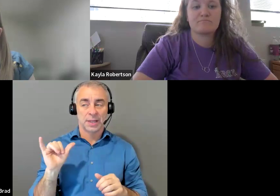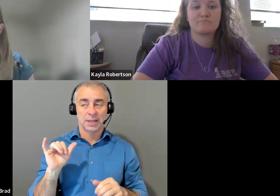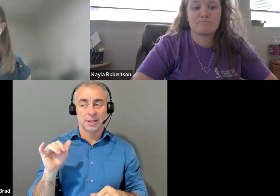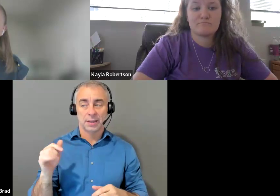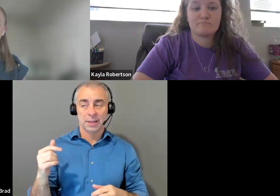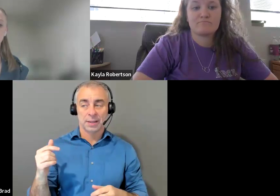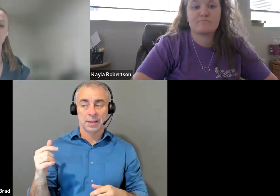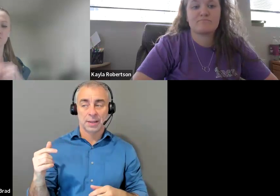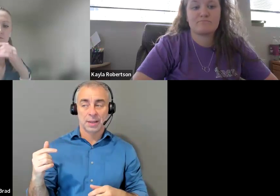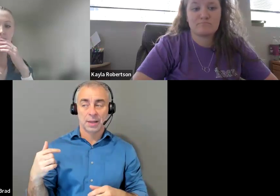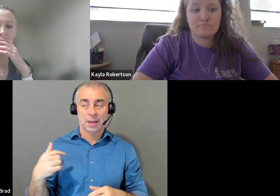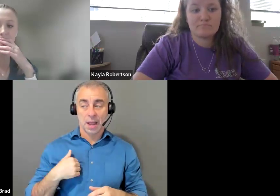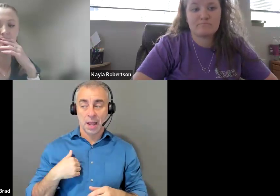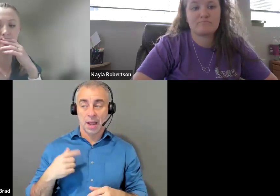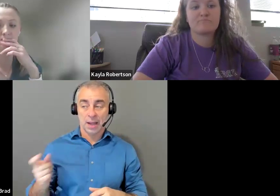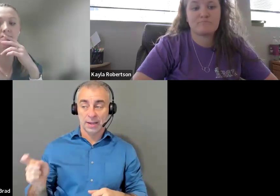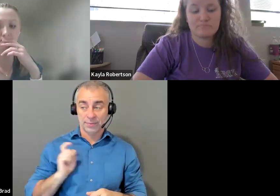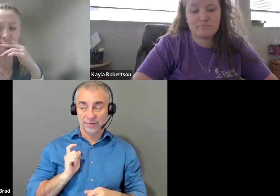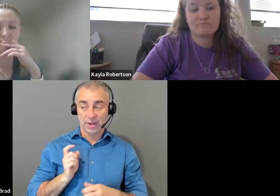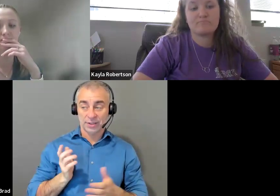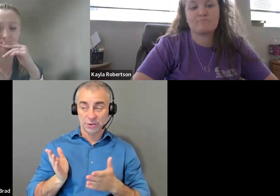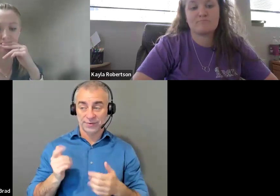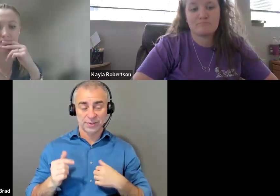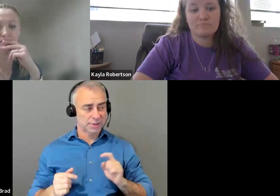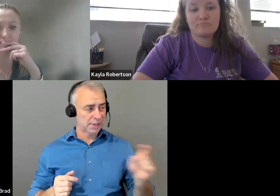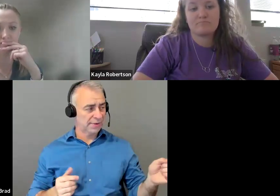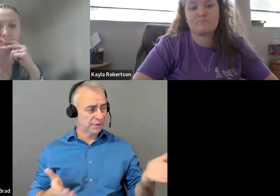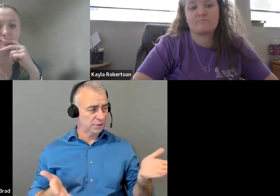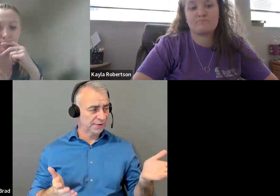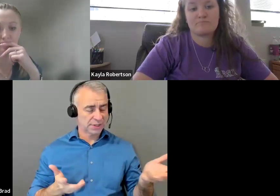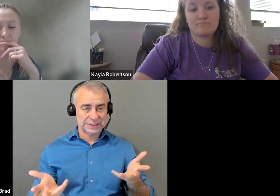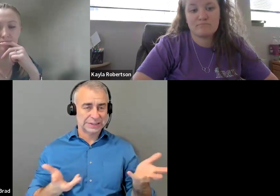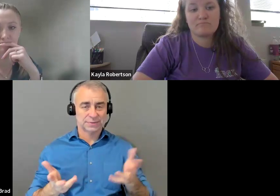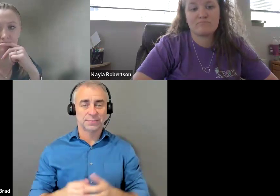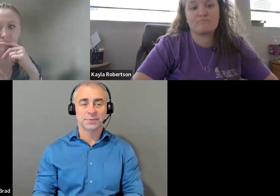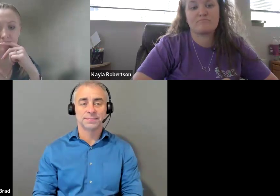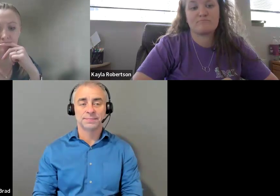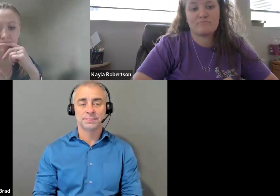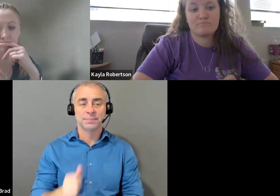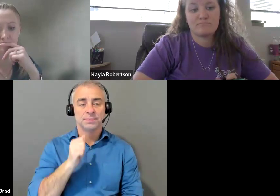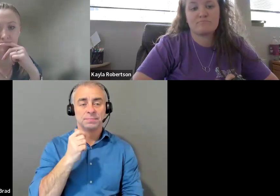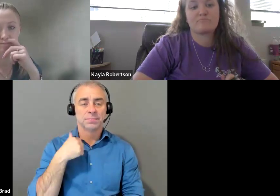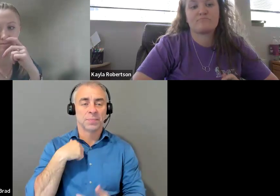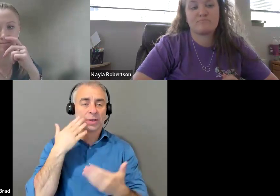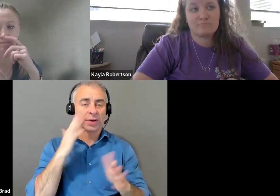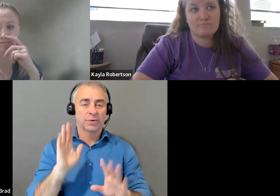over them providing somebody else a service, so to speak? So I don't know.